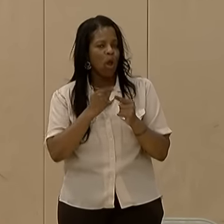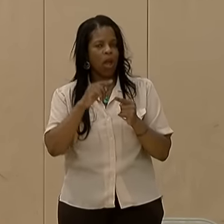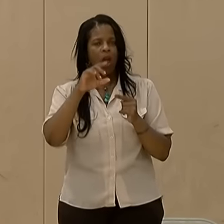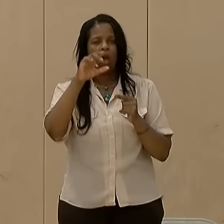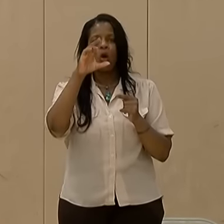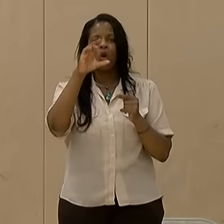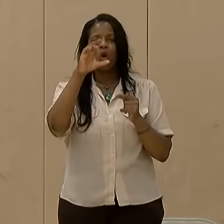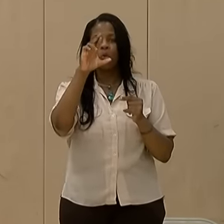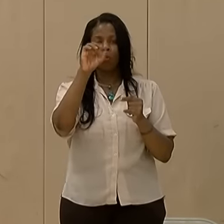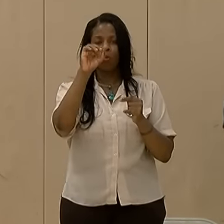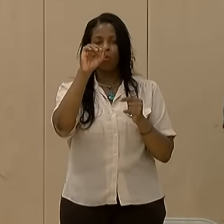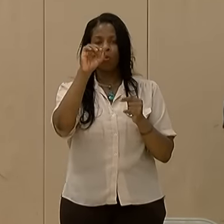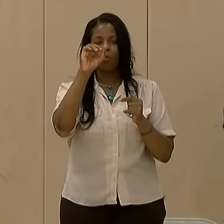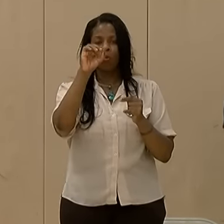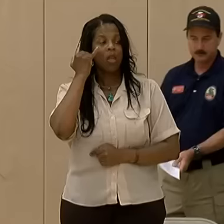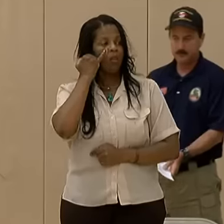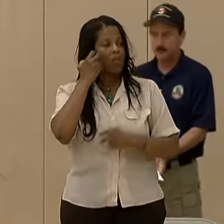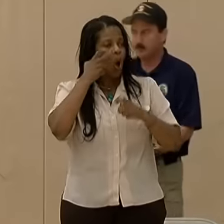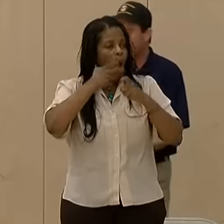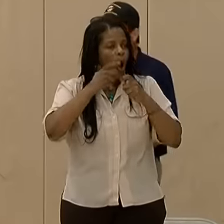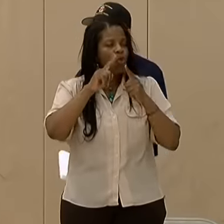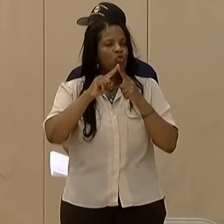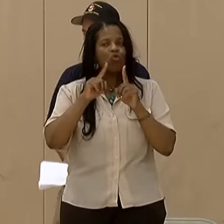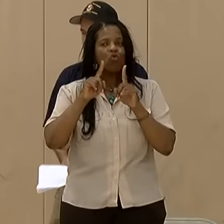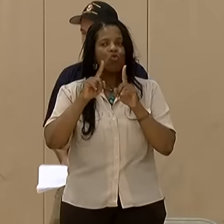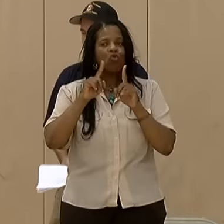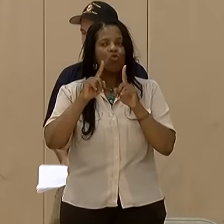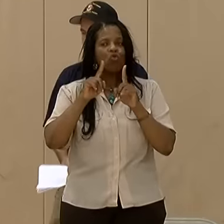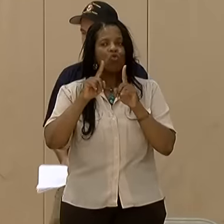difficulty getting to their regular pharmacy.